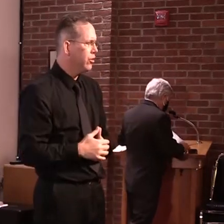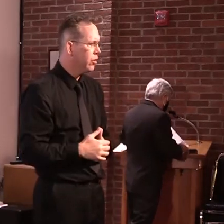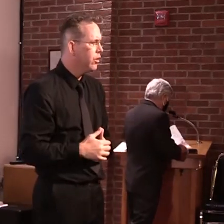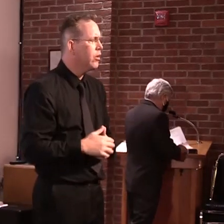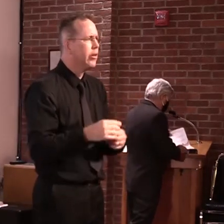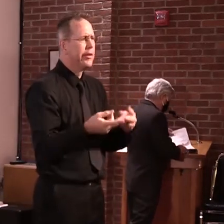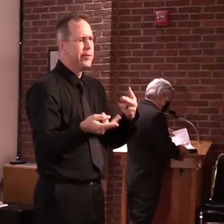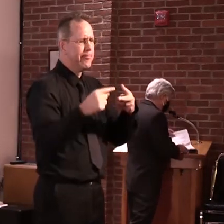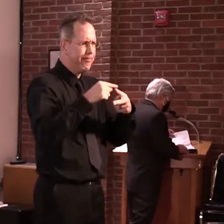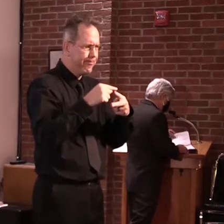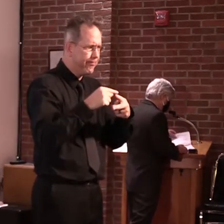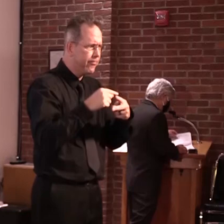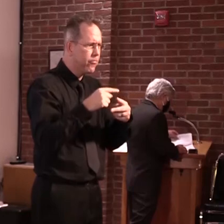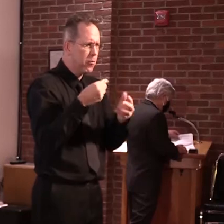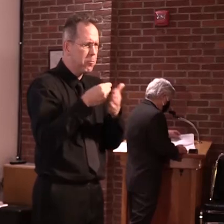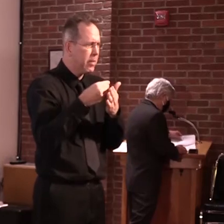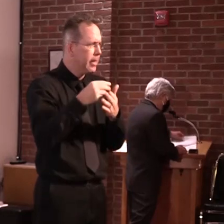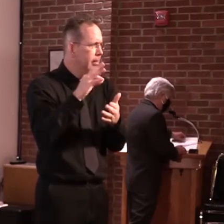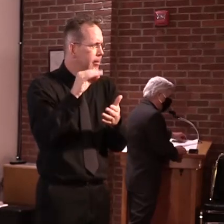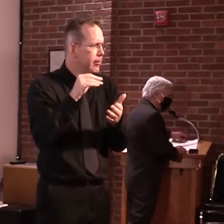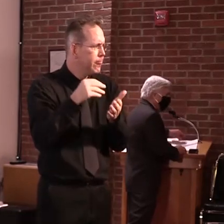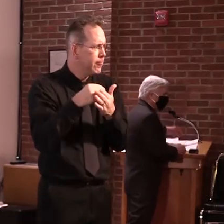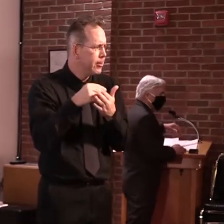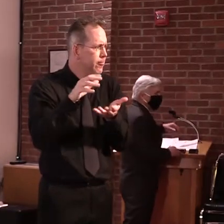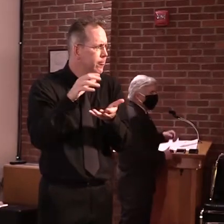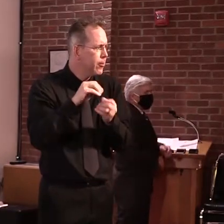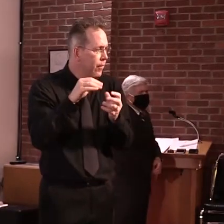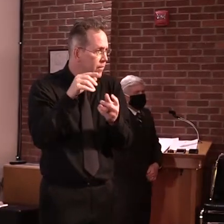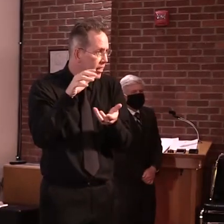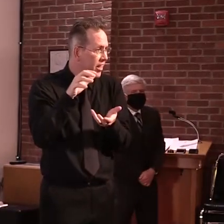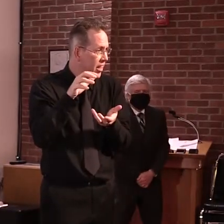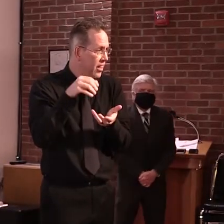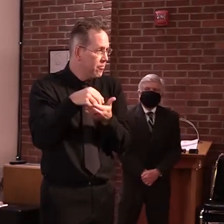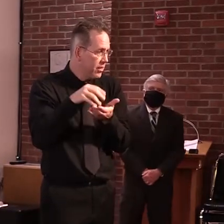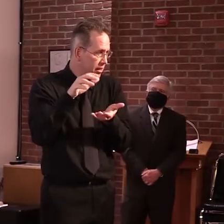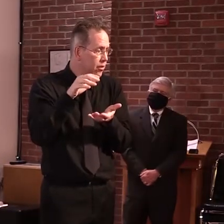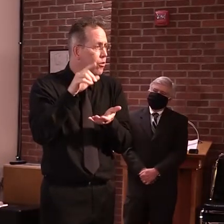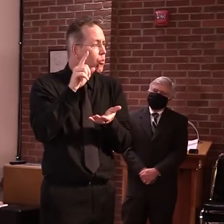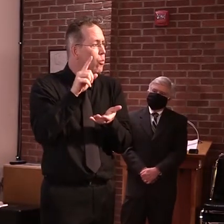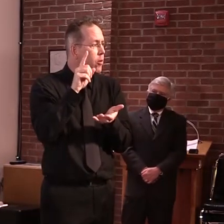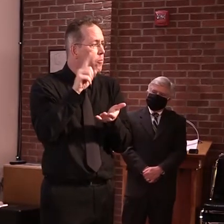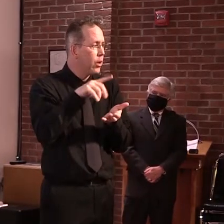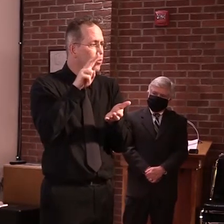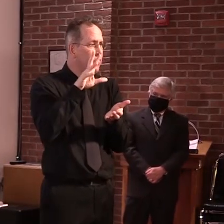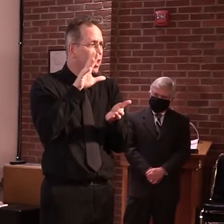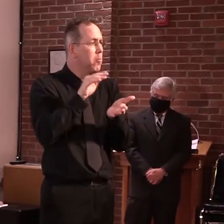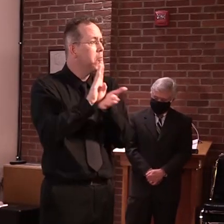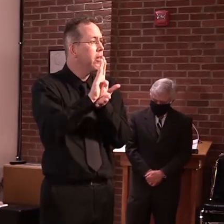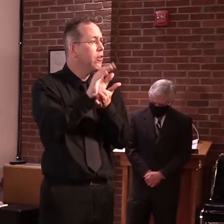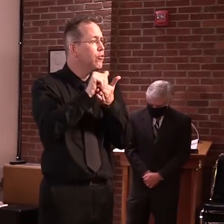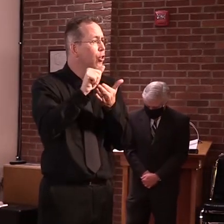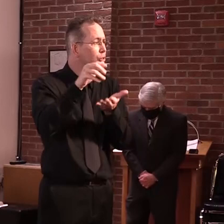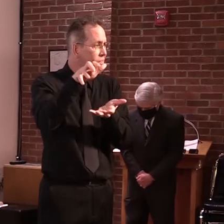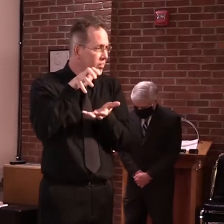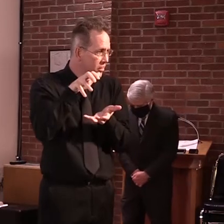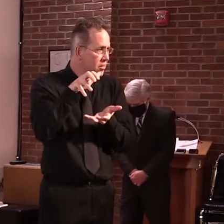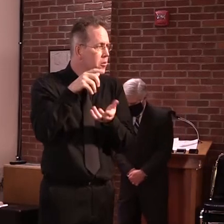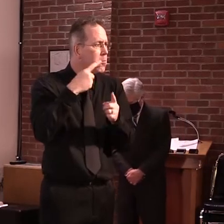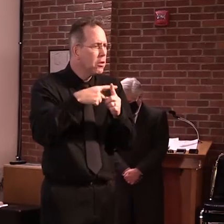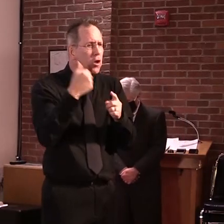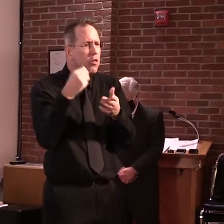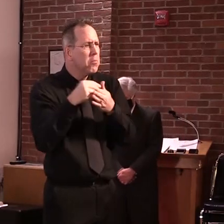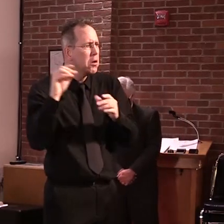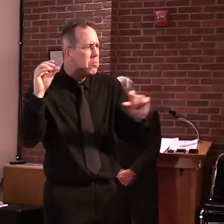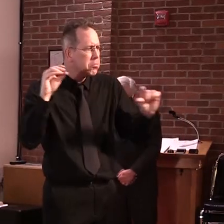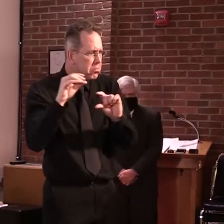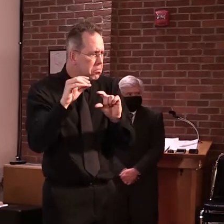understand the question, but we received the $1.25 billion, as well as a few other dollars in other sectors,